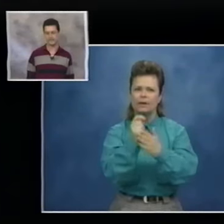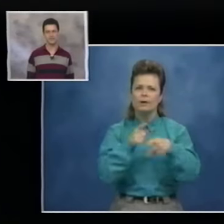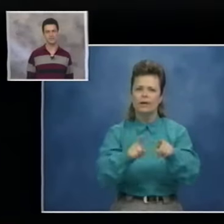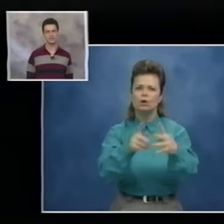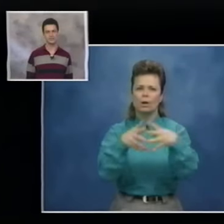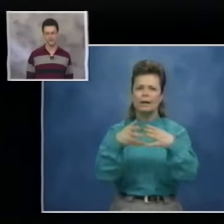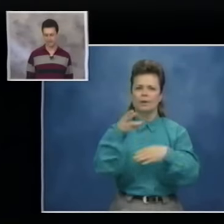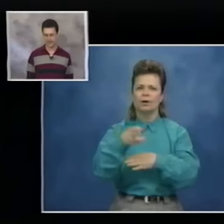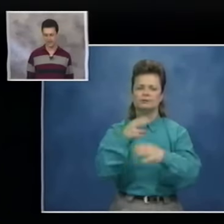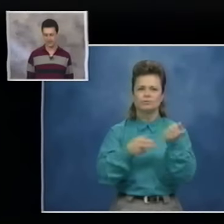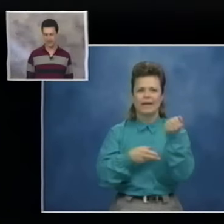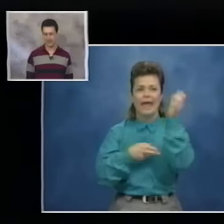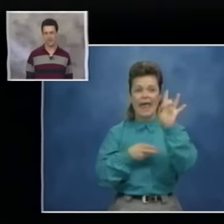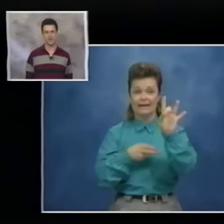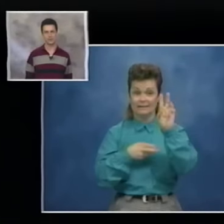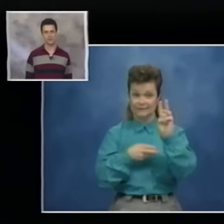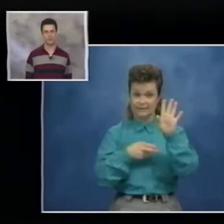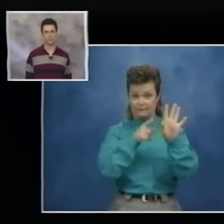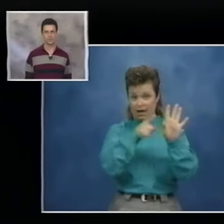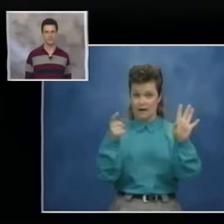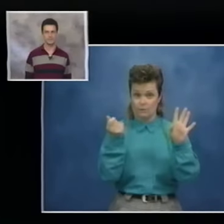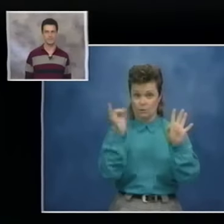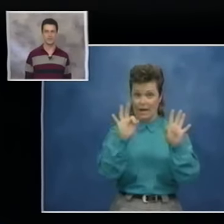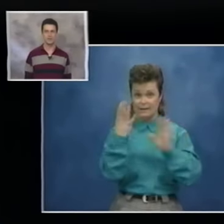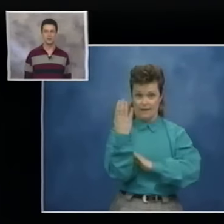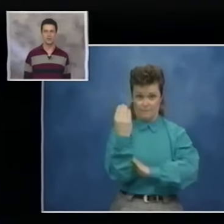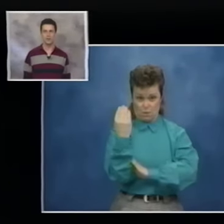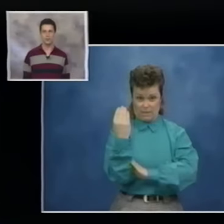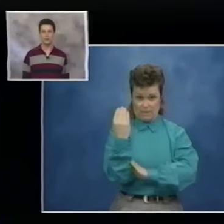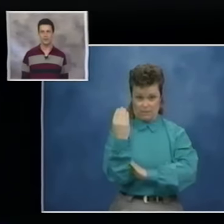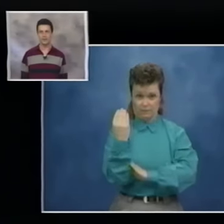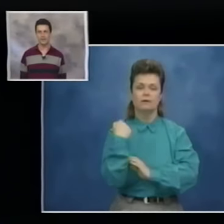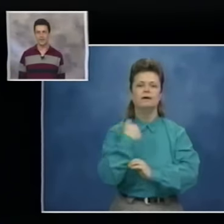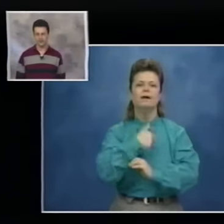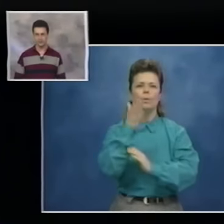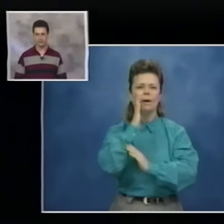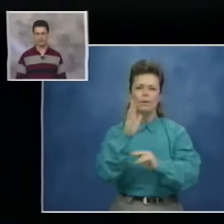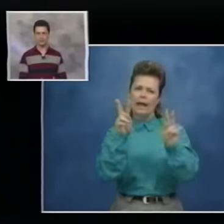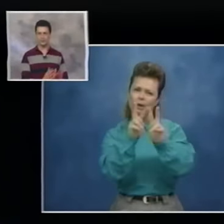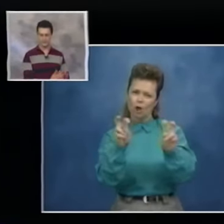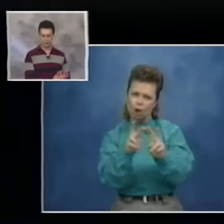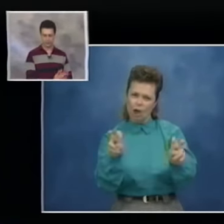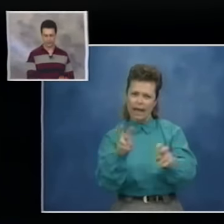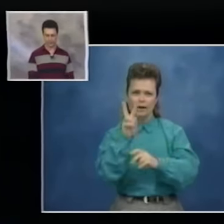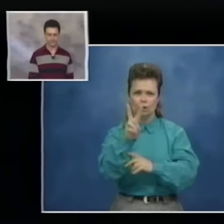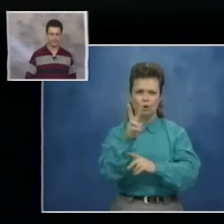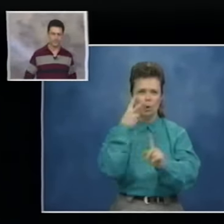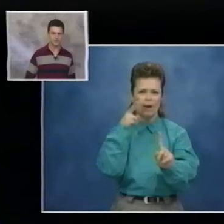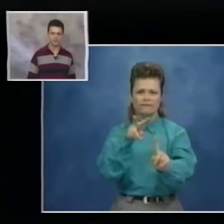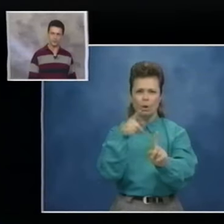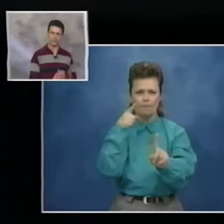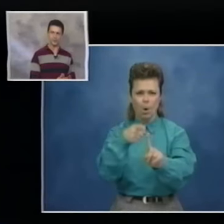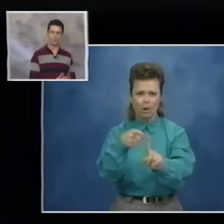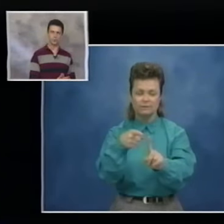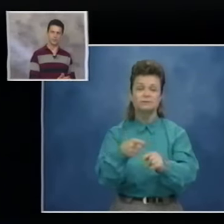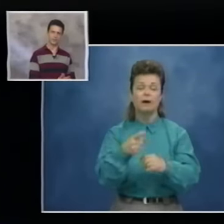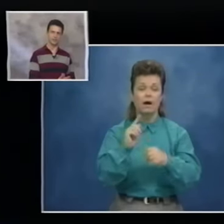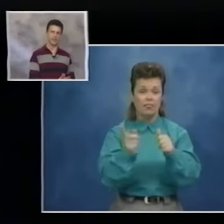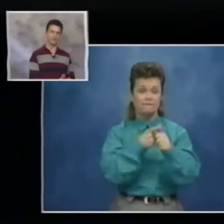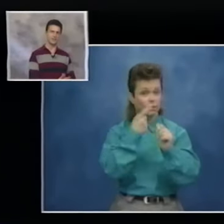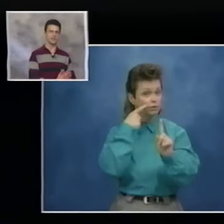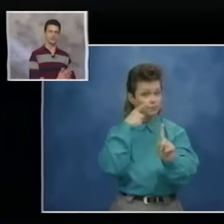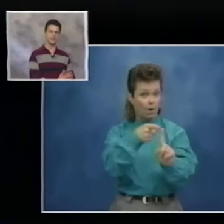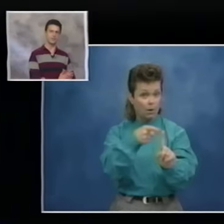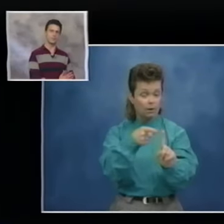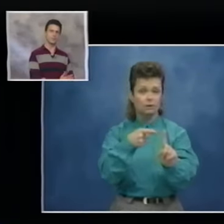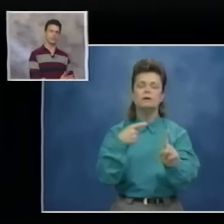between 1865 and 1914. And we're going to look at two viewpoints. The first viewpoint we're going to look